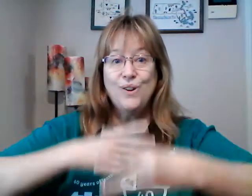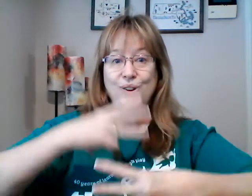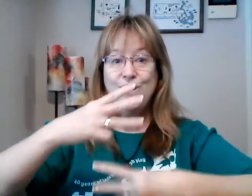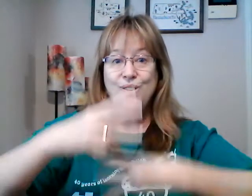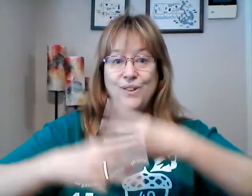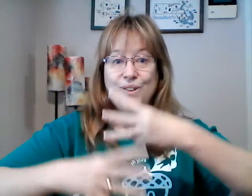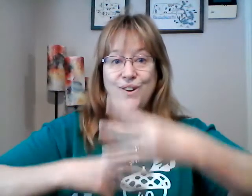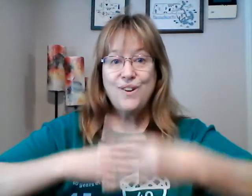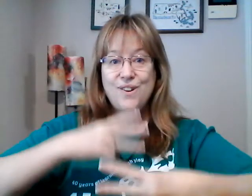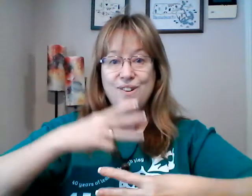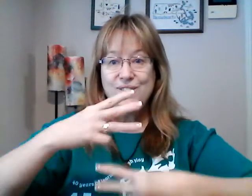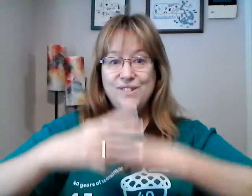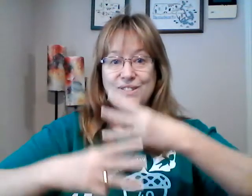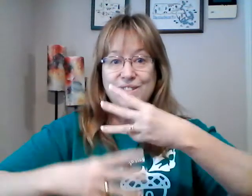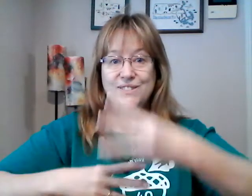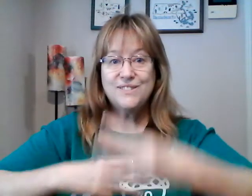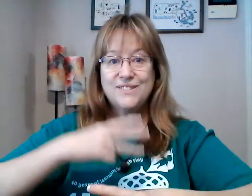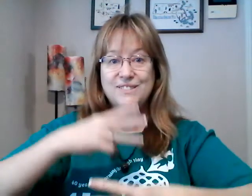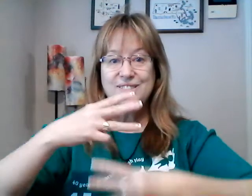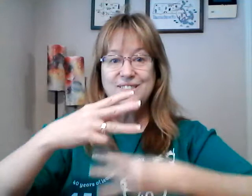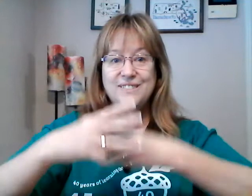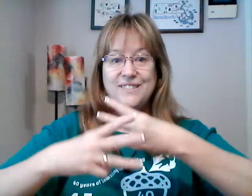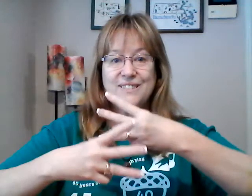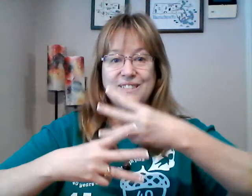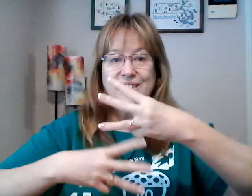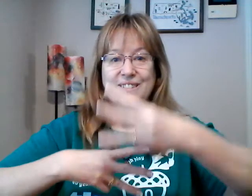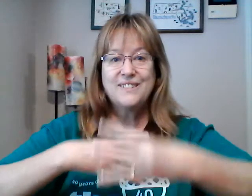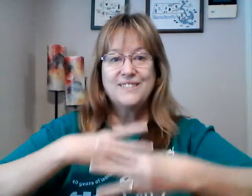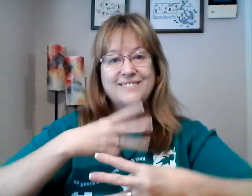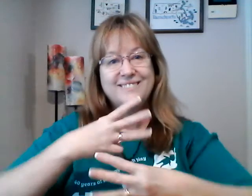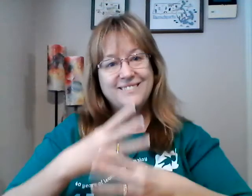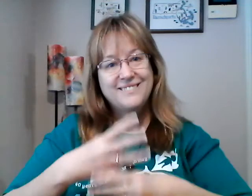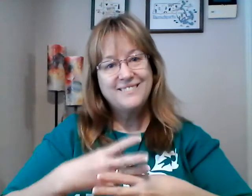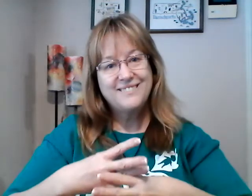I'll keep on